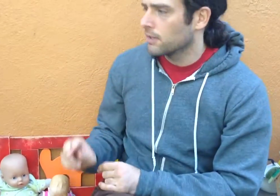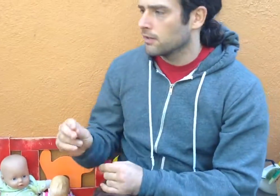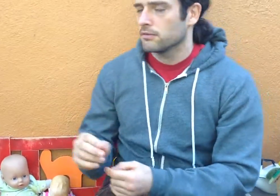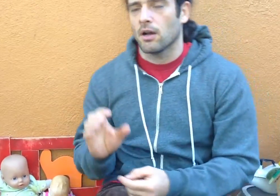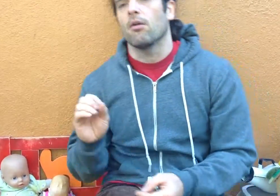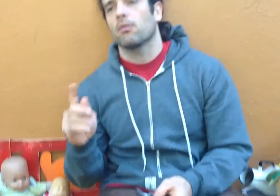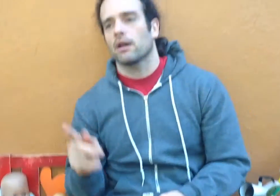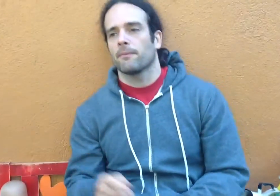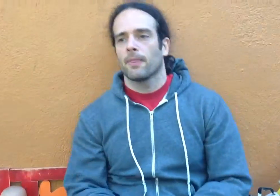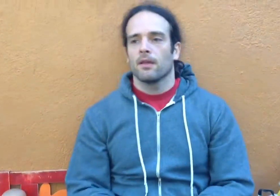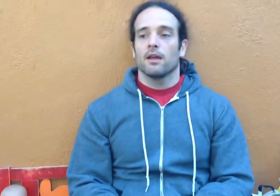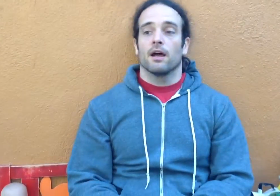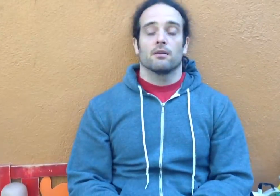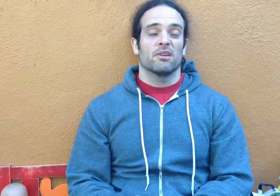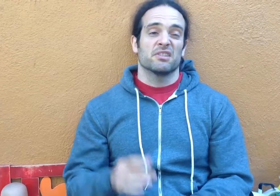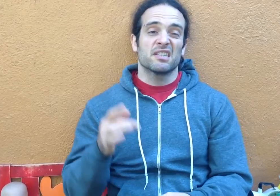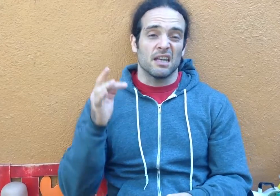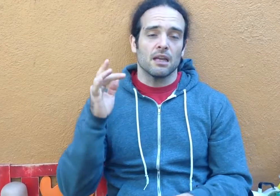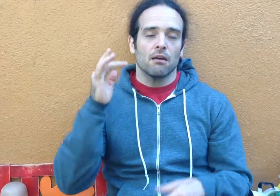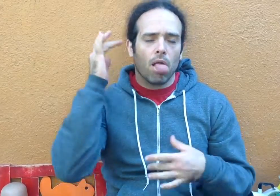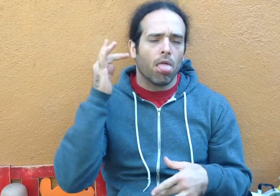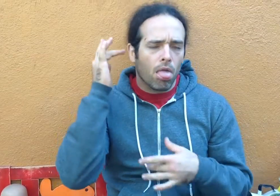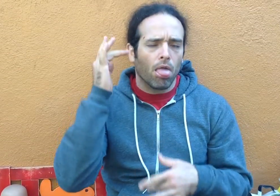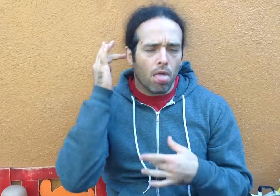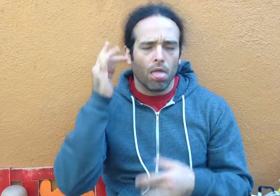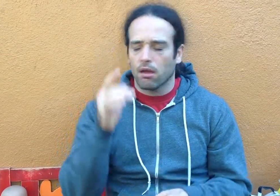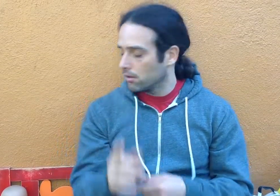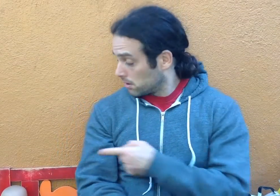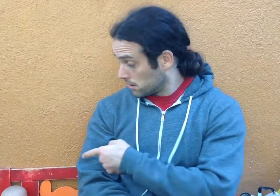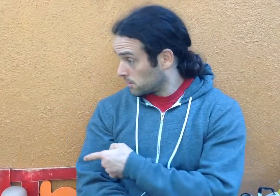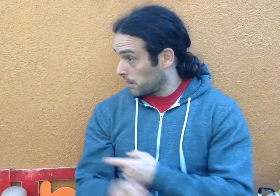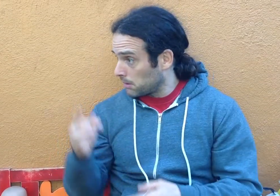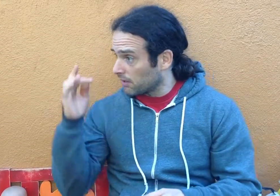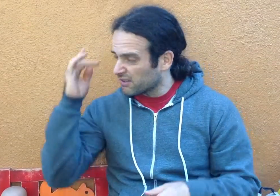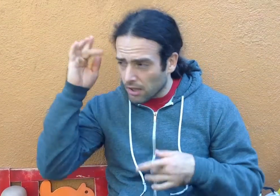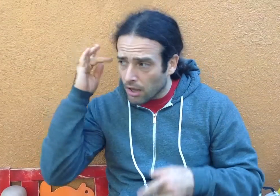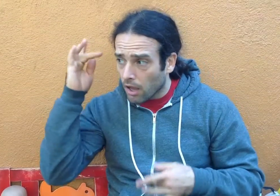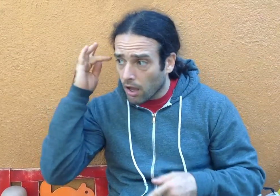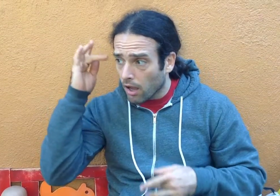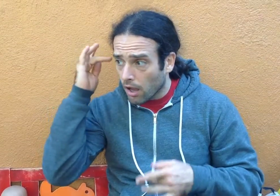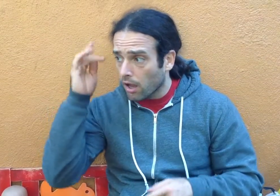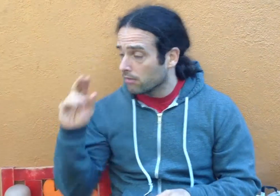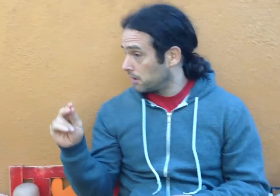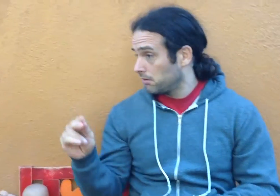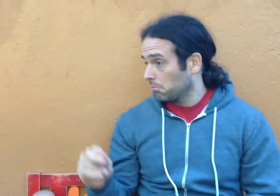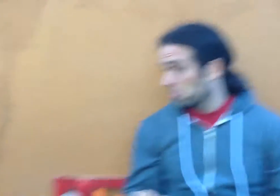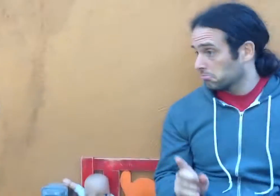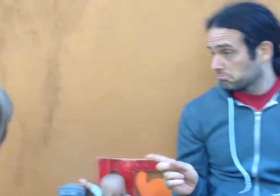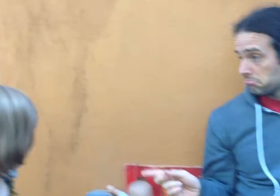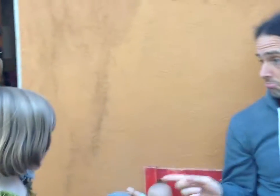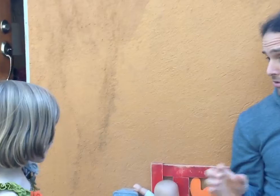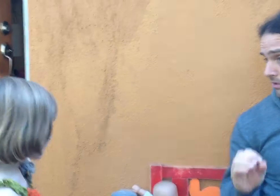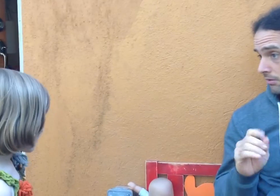No? Is baby doll sick? No? She's okay?